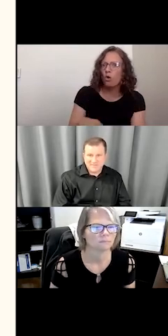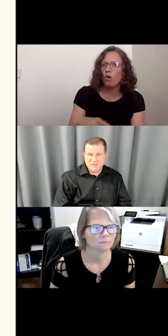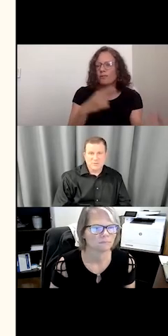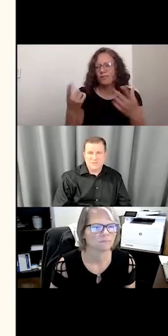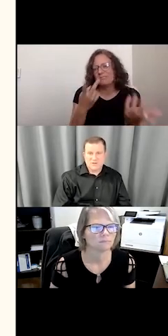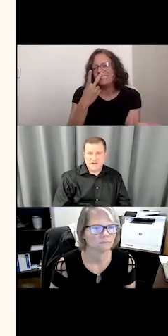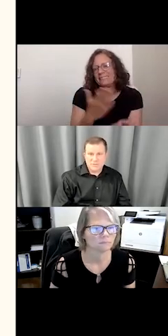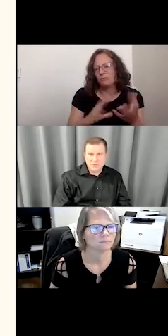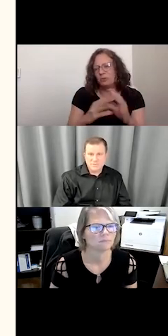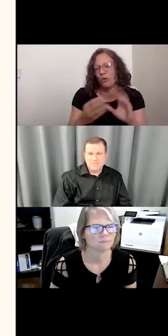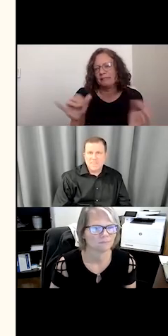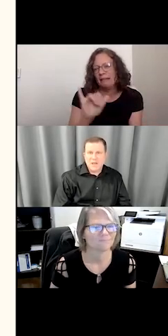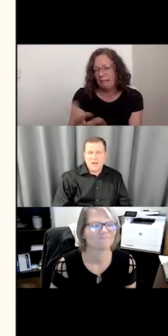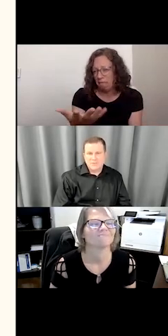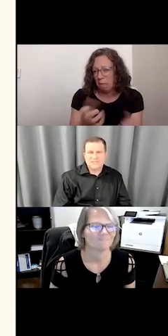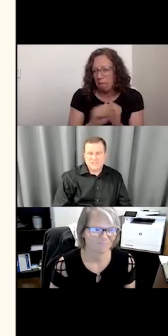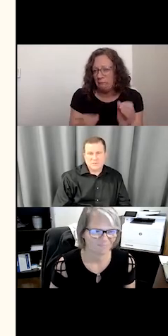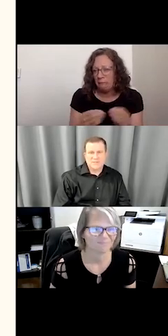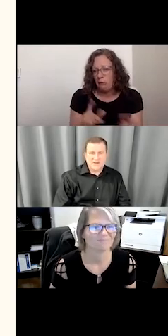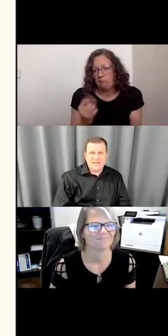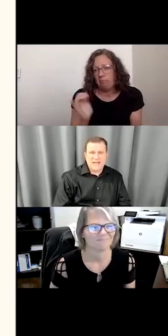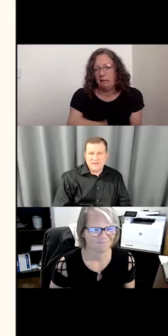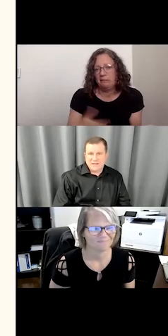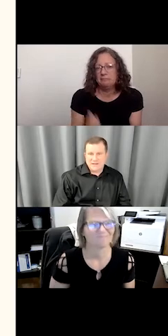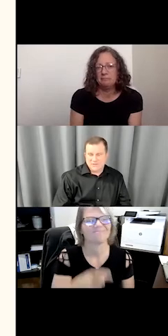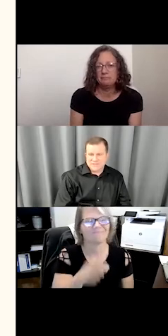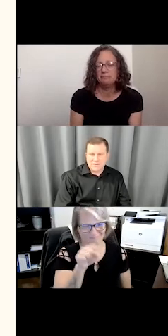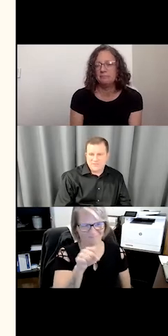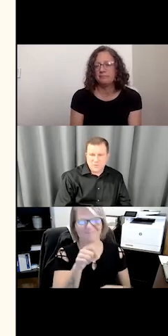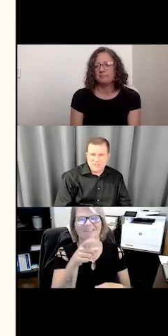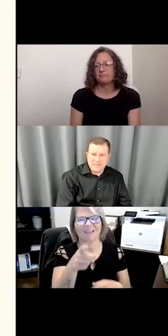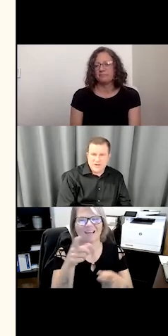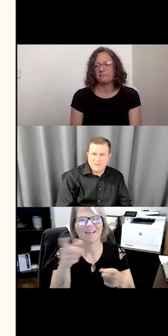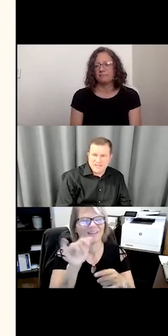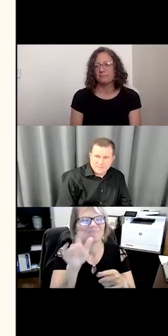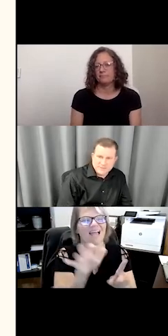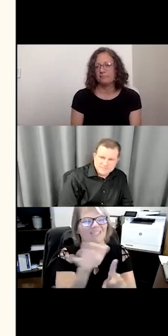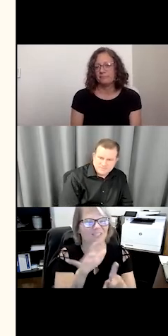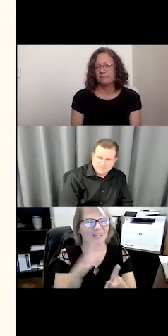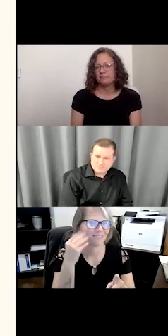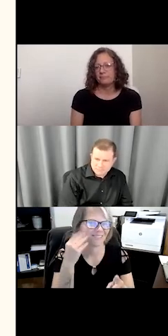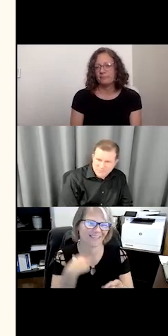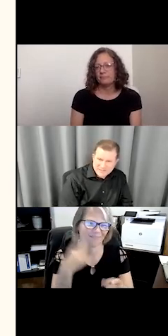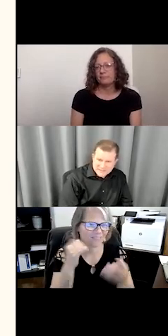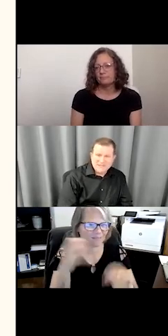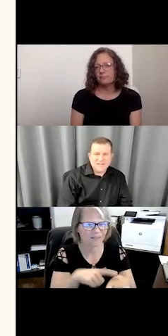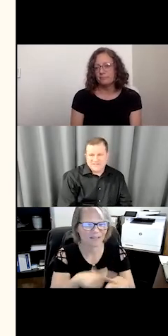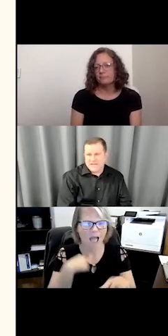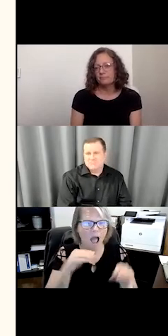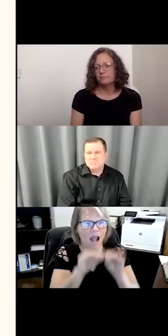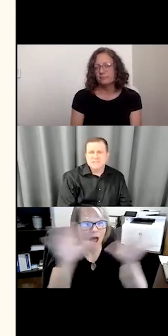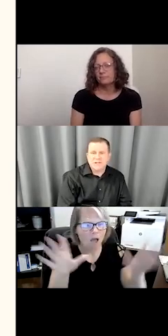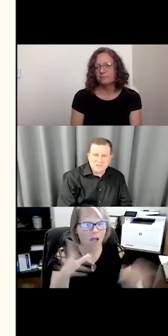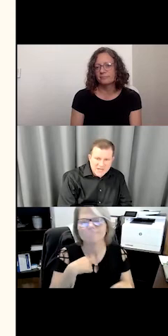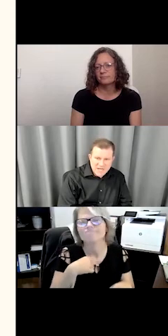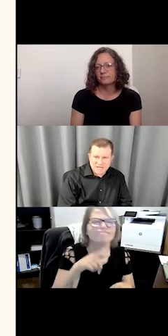accept deaf people in the drive-through. You'll see stories about that. Christy, I don't know if you want to elaborate with that, but yes, I've